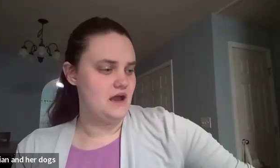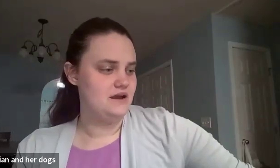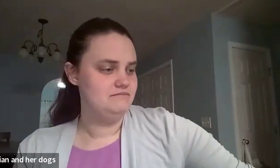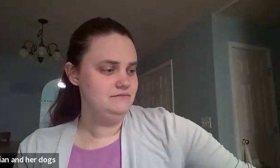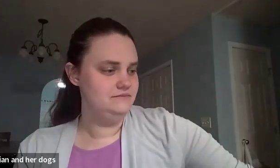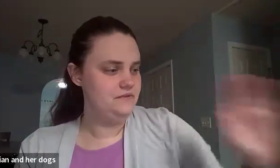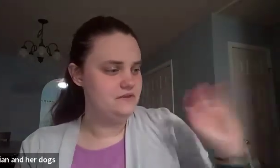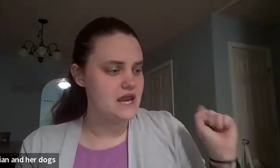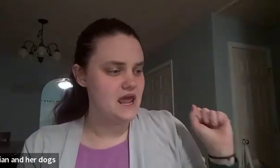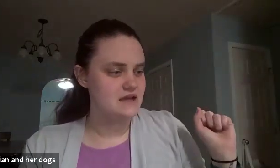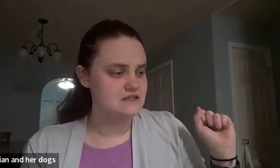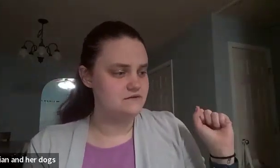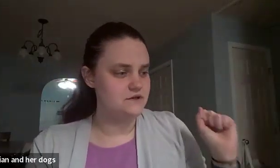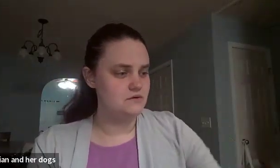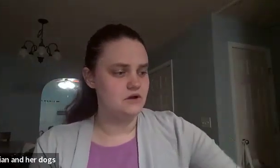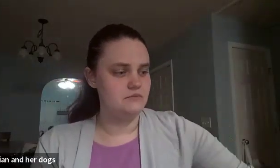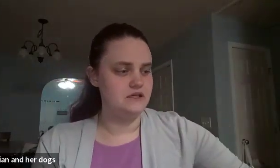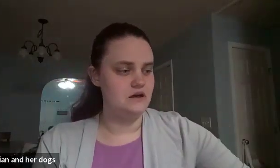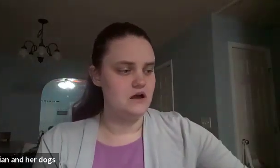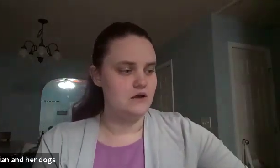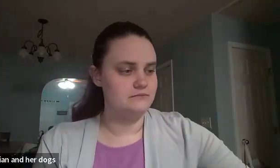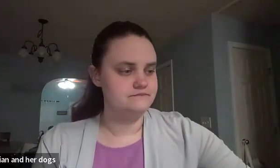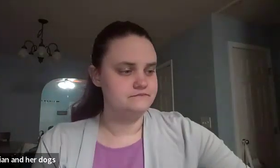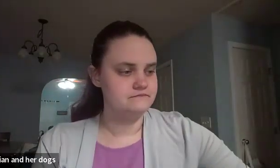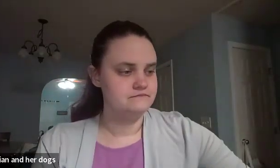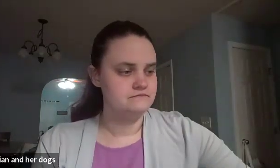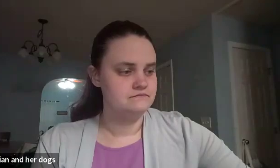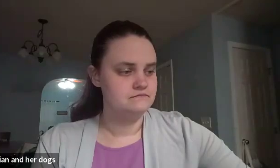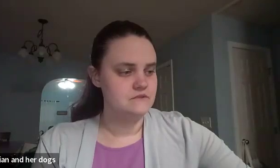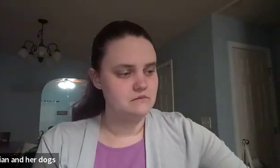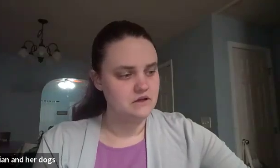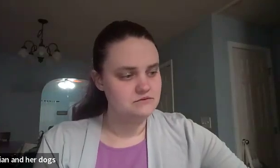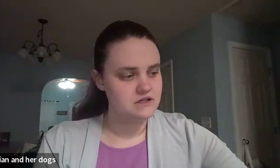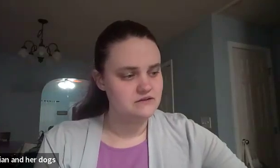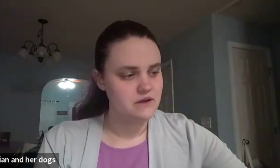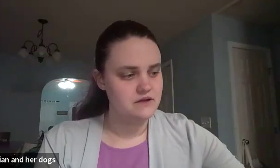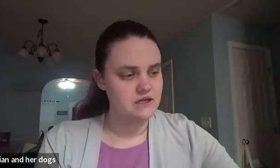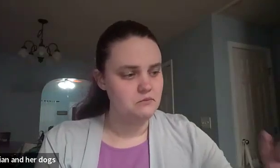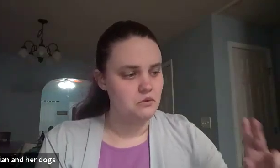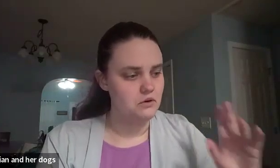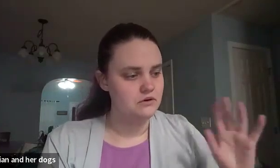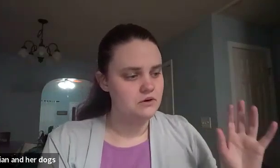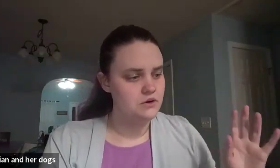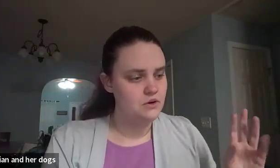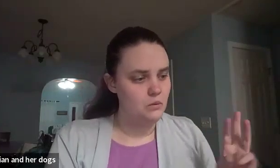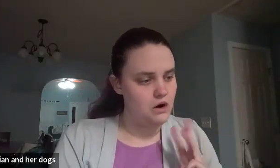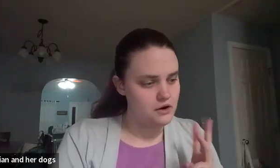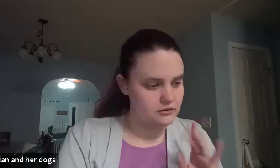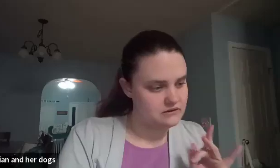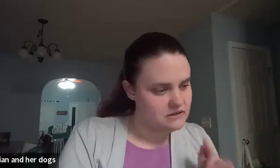Okay. The next few are going to be, I'm looking, trying to see if we have any more